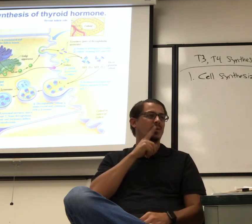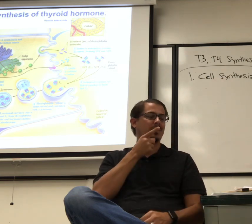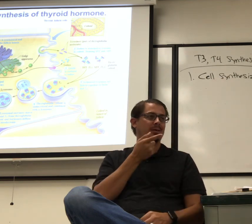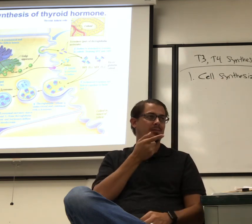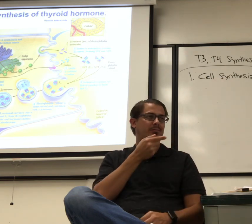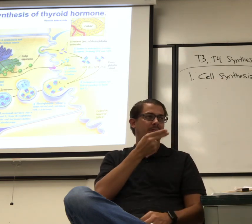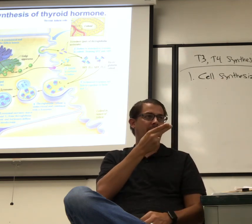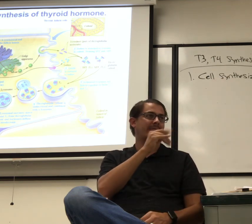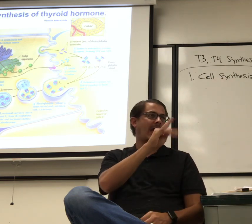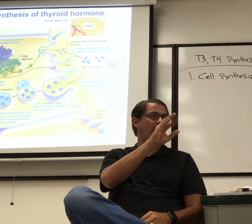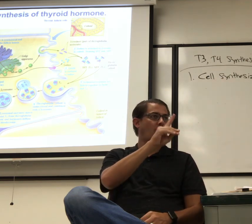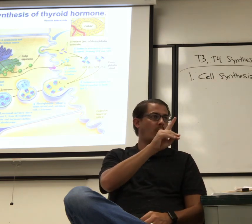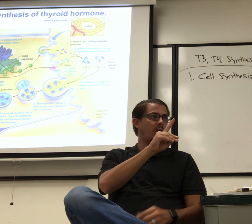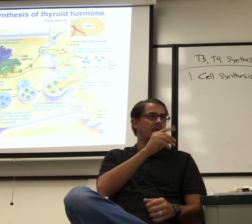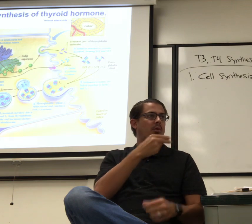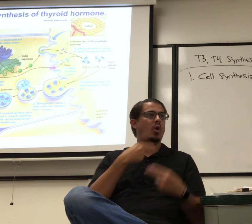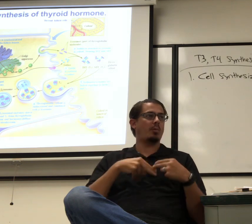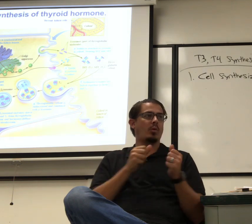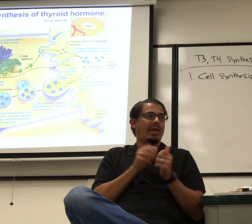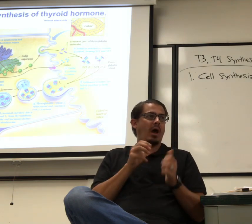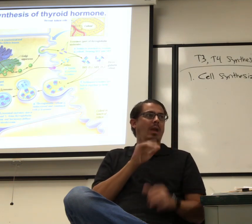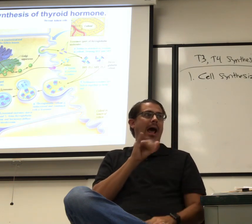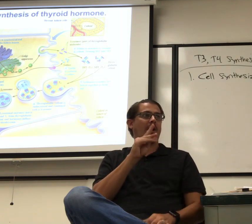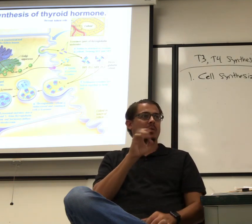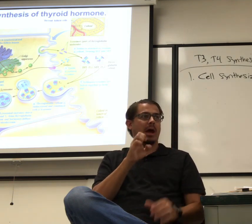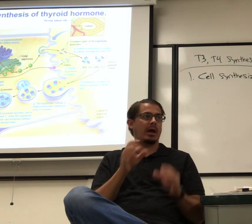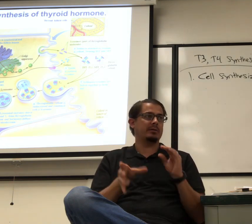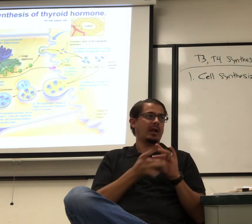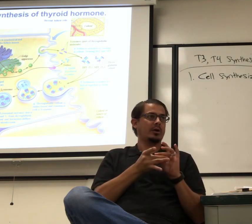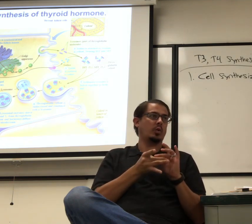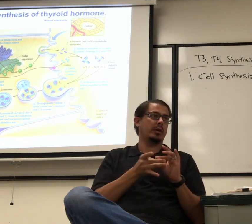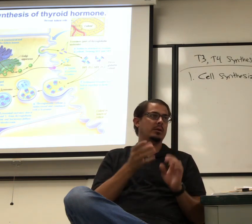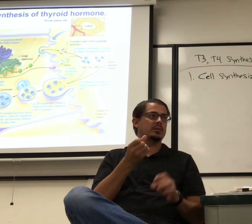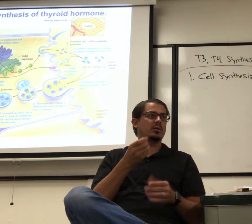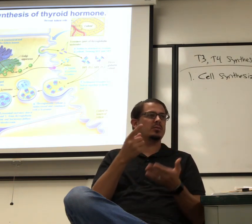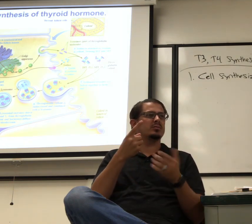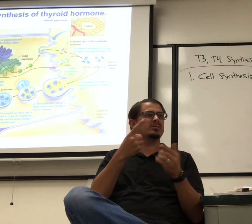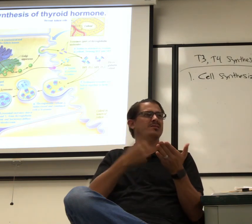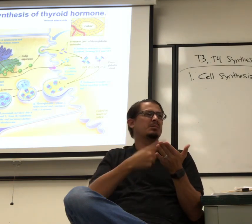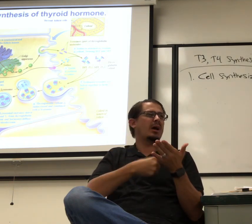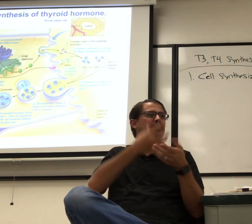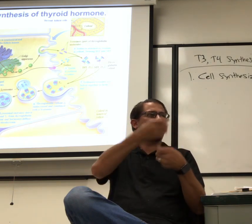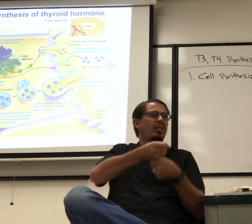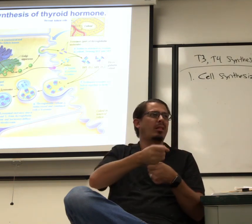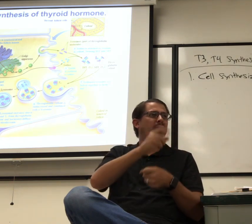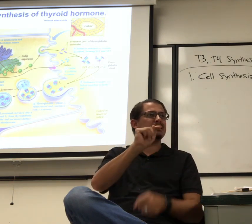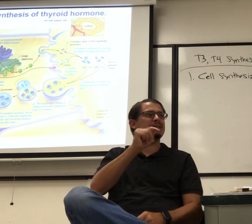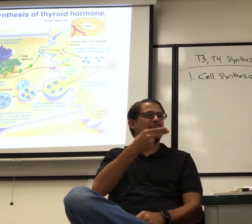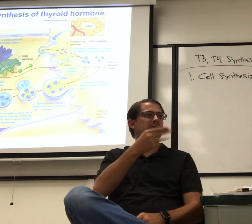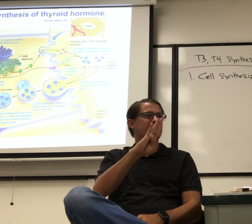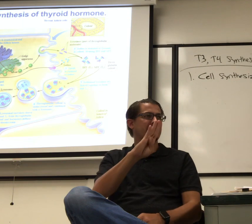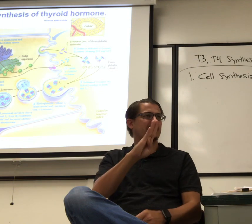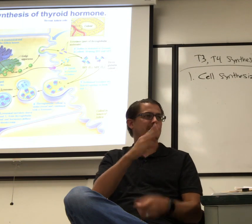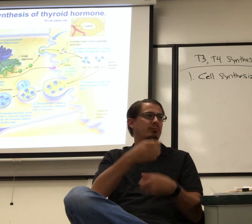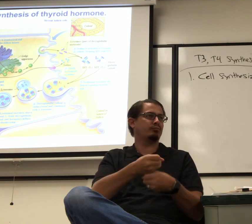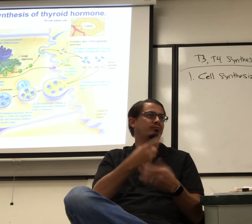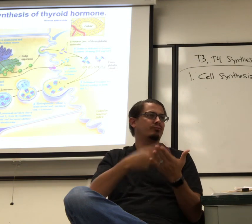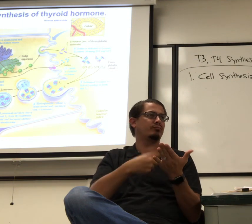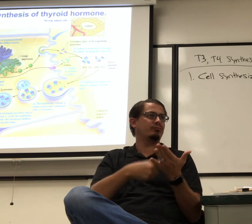I've been calling it inactive thyroid hormone. It's pretty much just thyroid hormone without the iodine